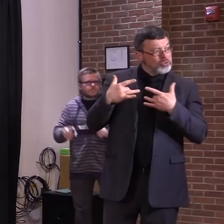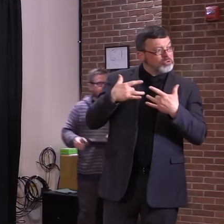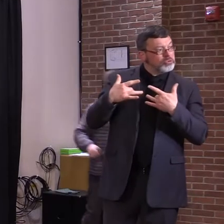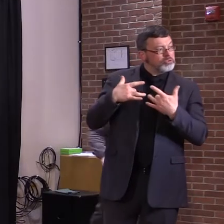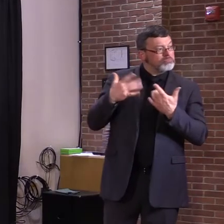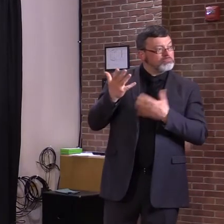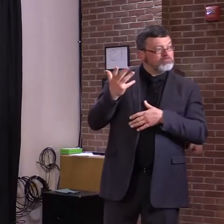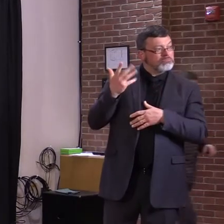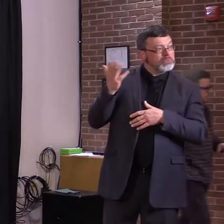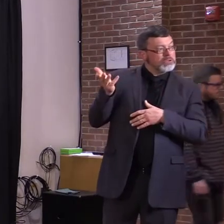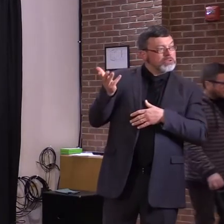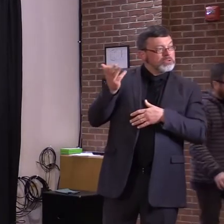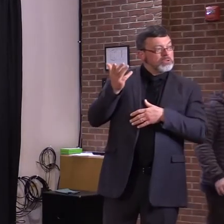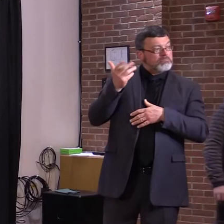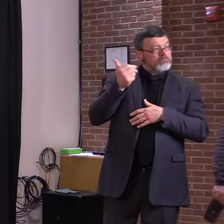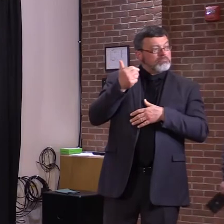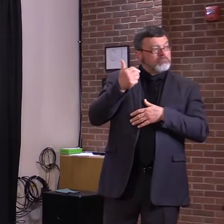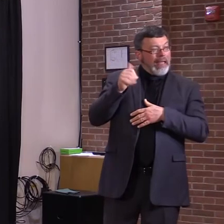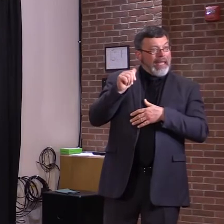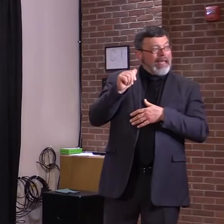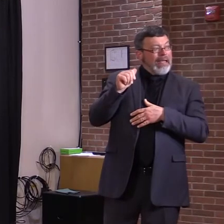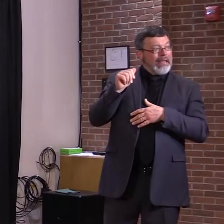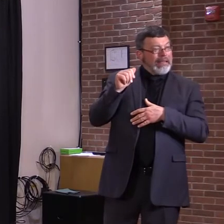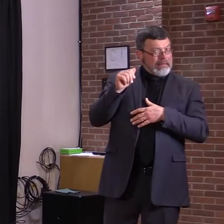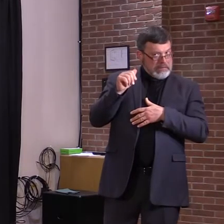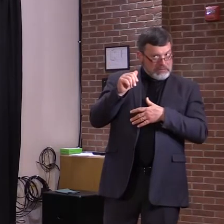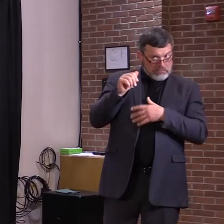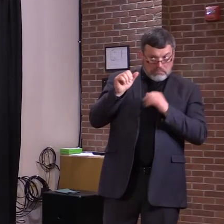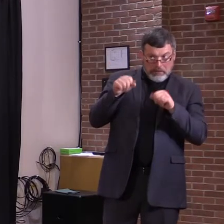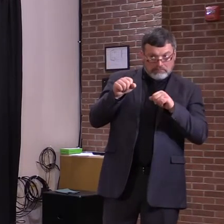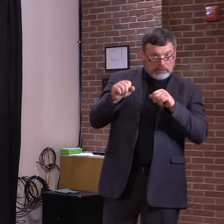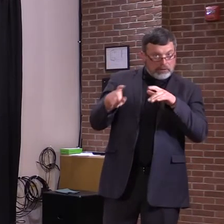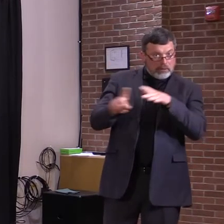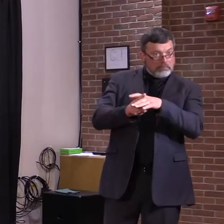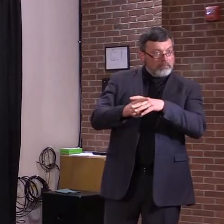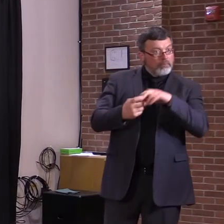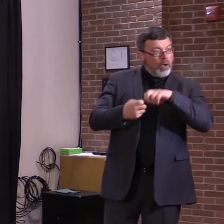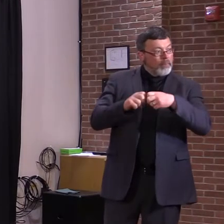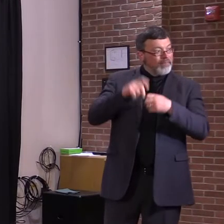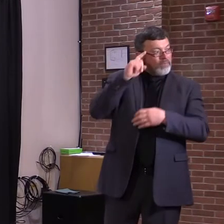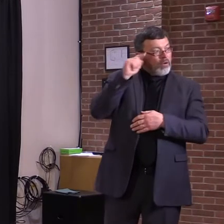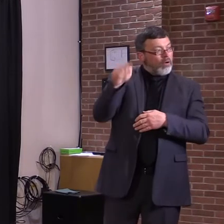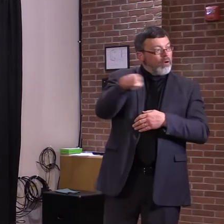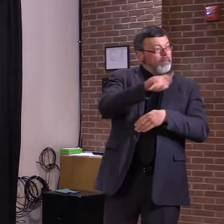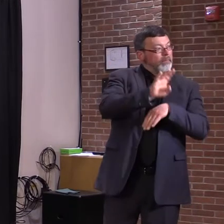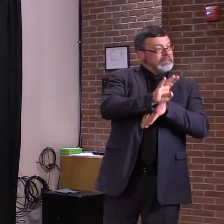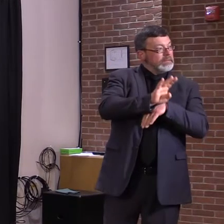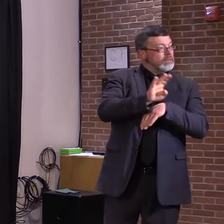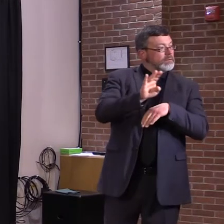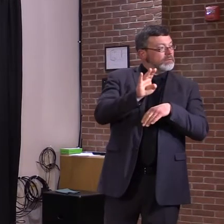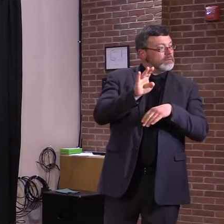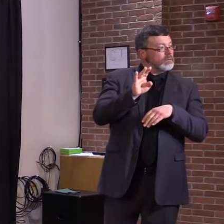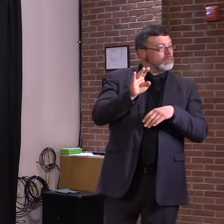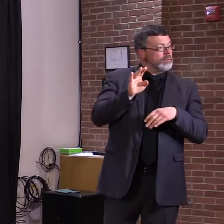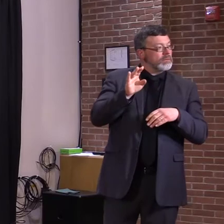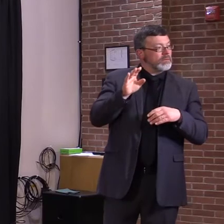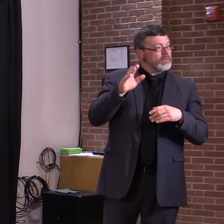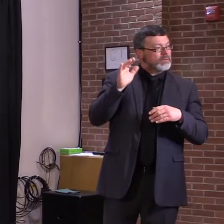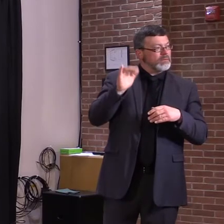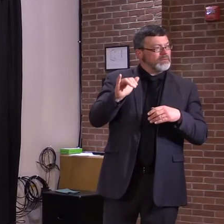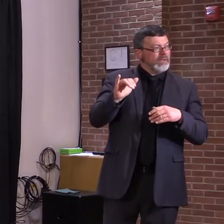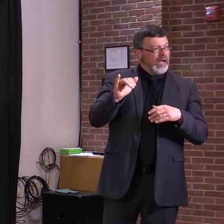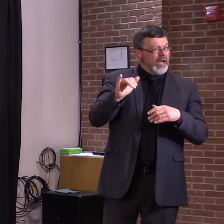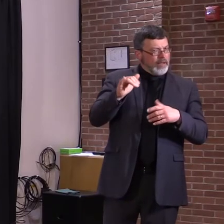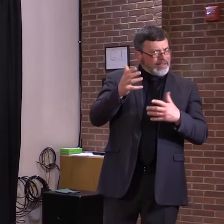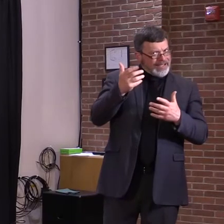are they aware of this potential problem of yet another drug crime group targeting Vermont in a new way? Well,